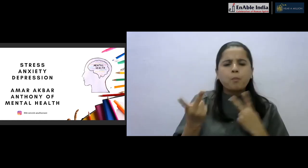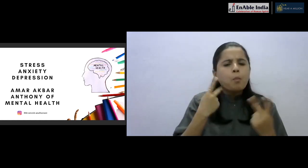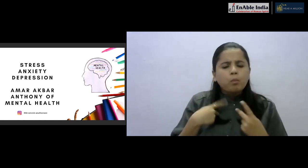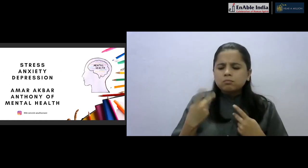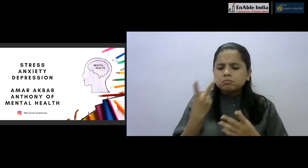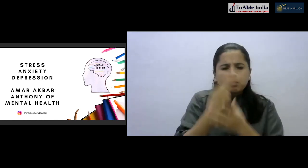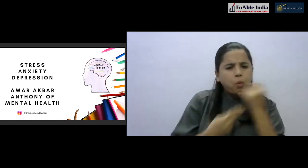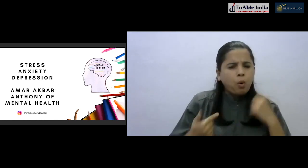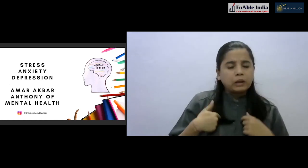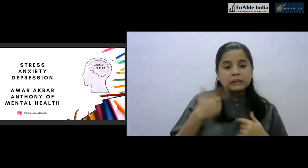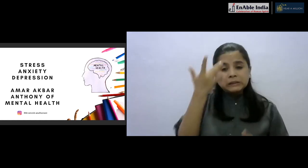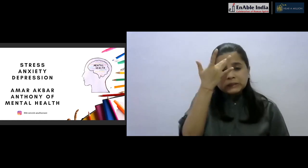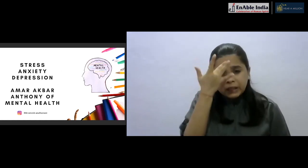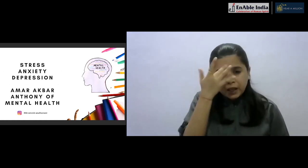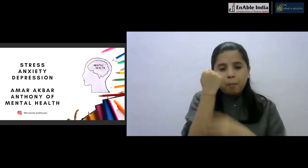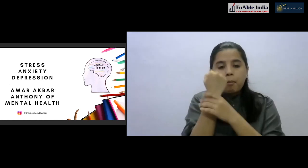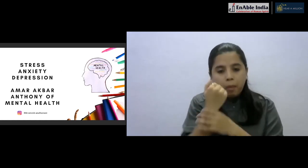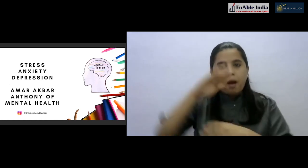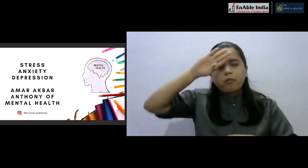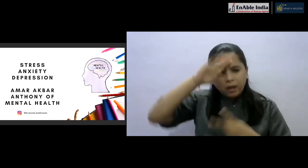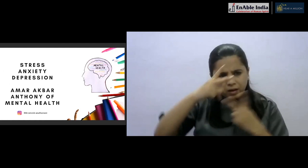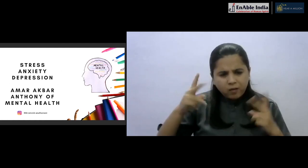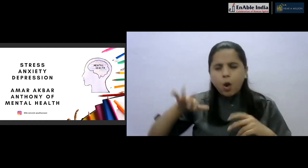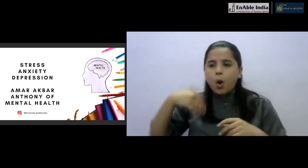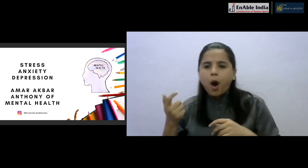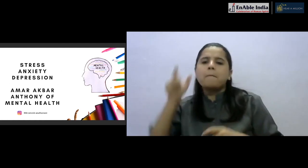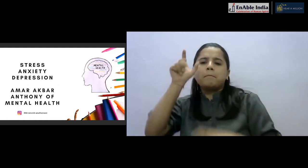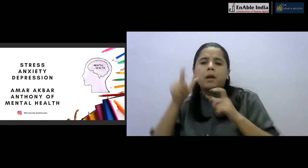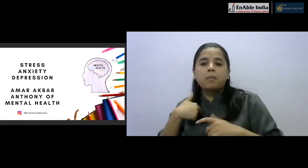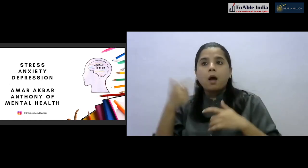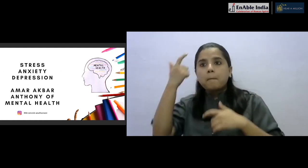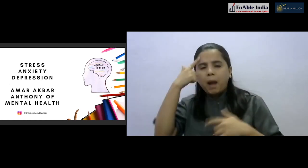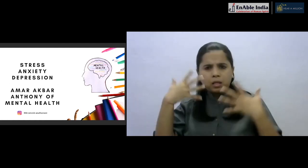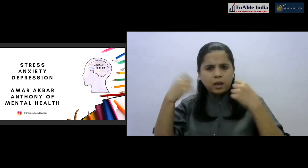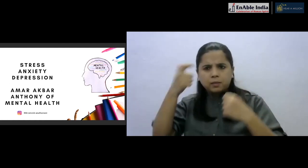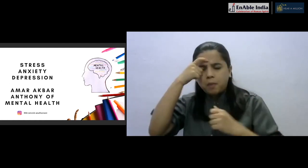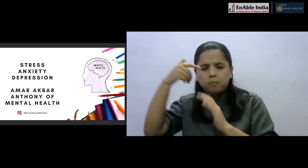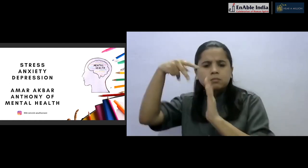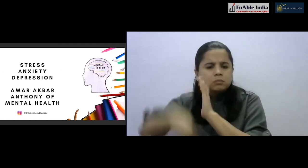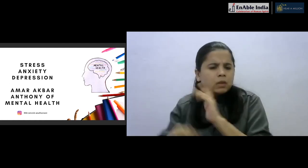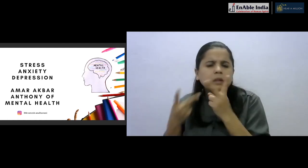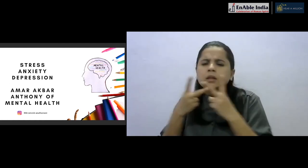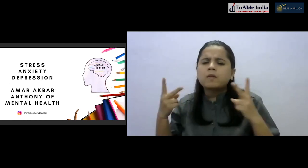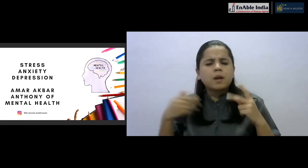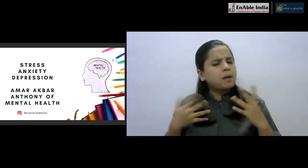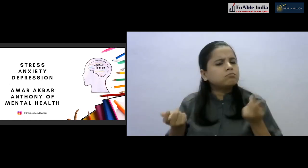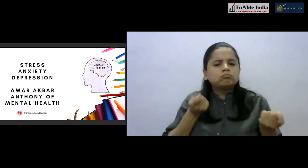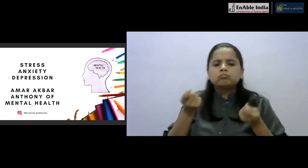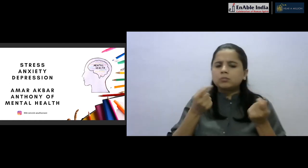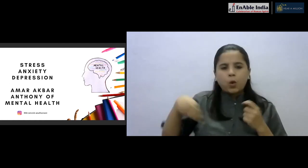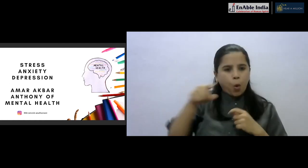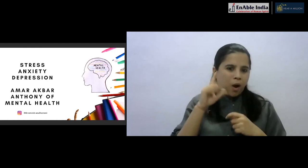So let's mix it up with some humor and talk about stress, anxiety, and depression. We all have heard these terms,